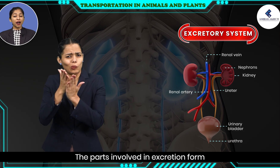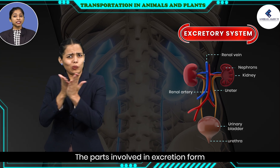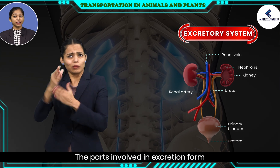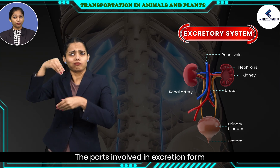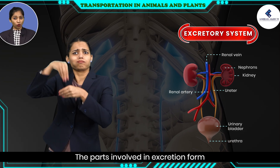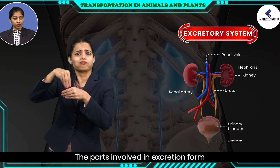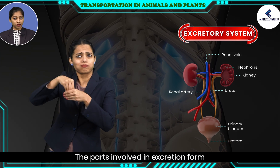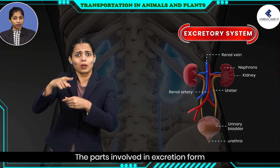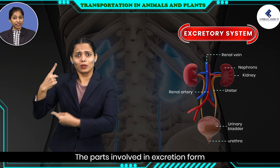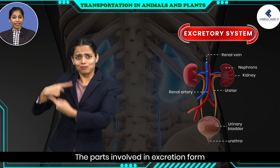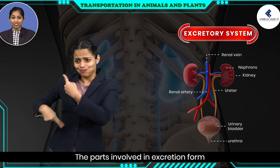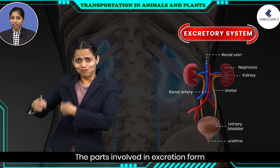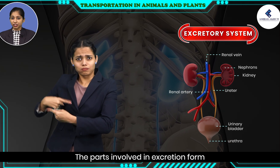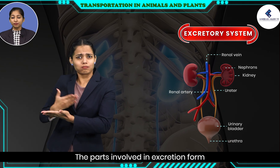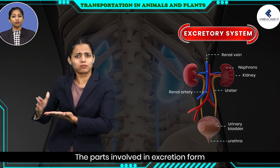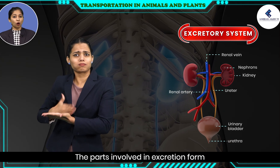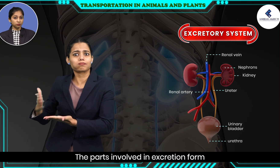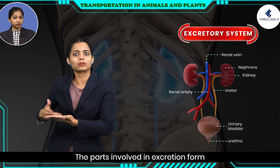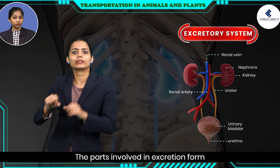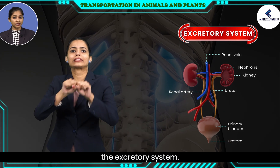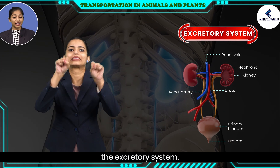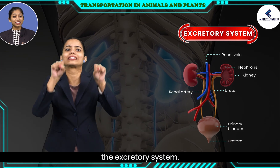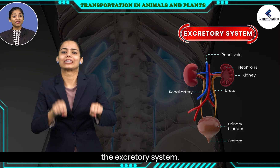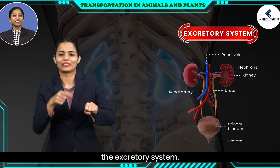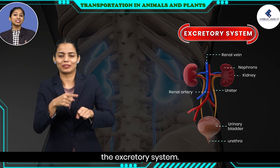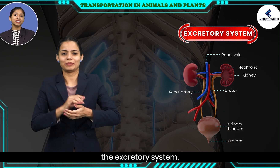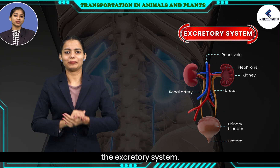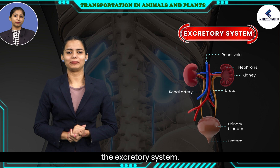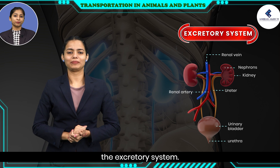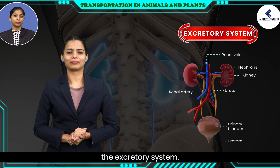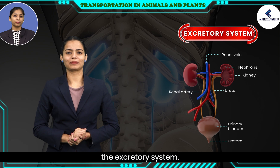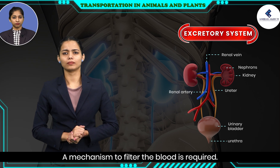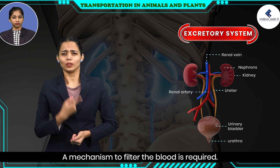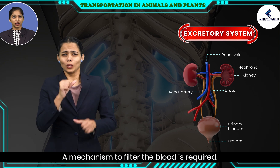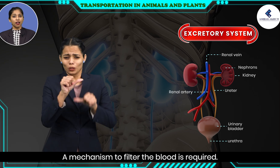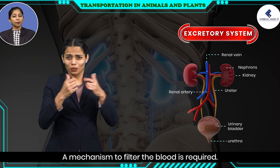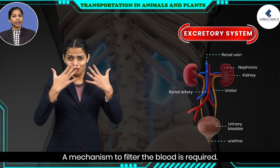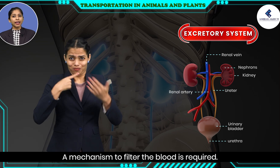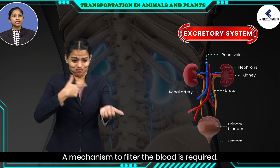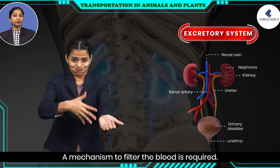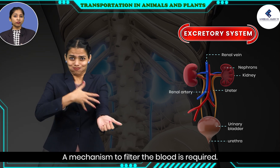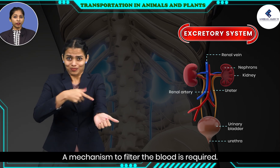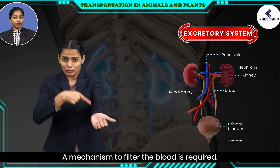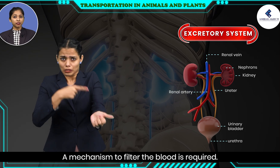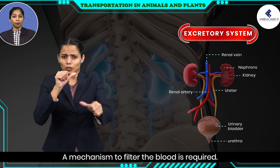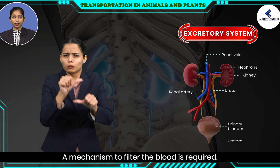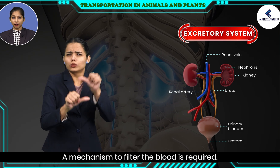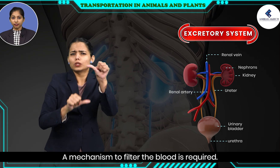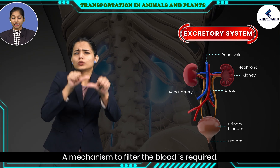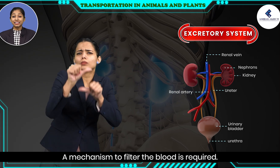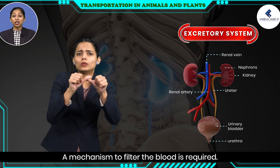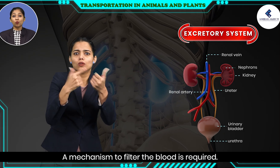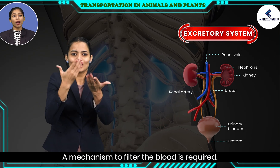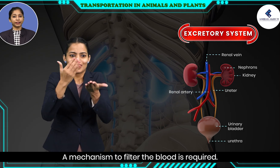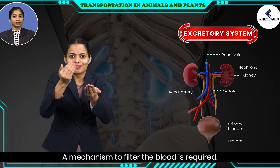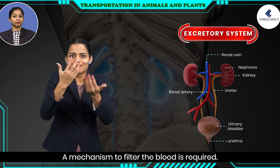The parts involved in excretion form the excretory system. A mechanism to filter the blood